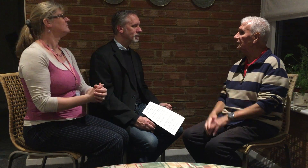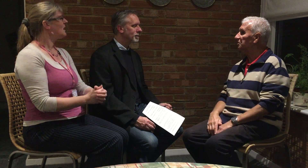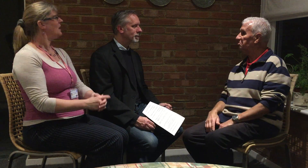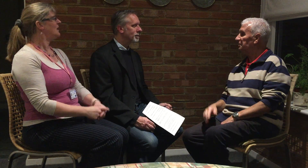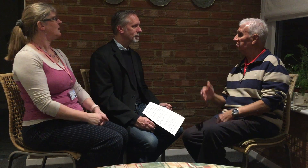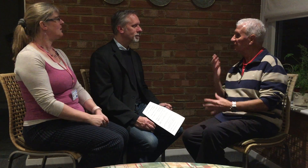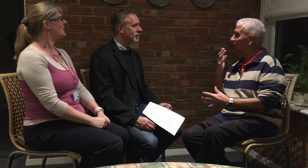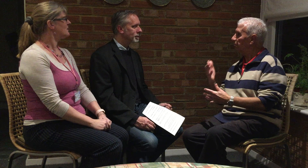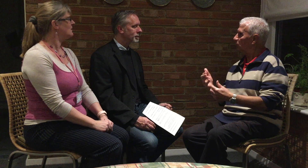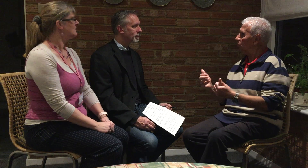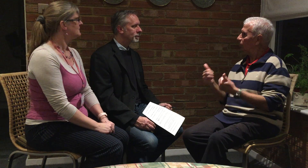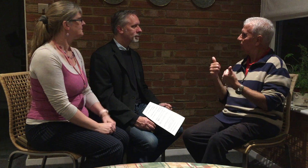Yeah, no, that's good.